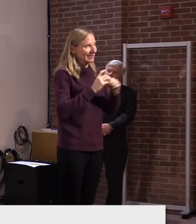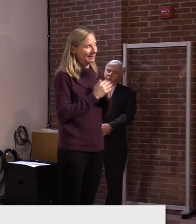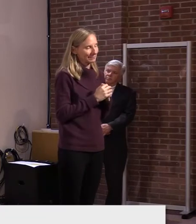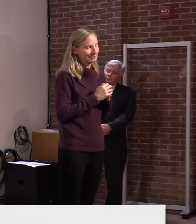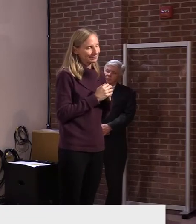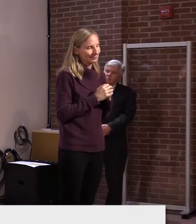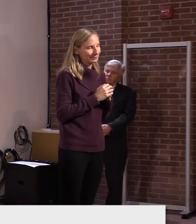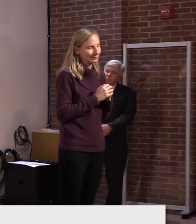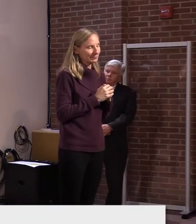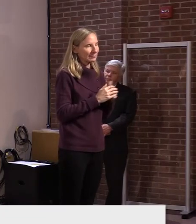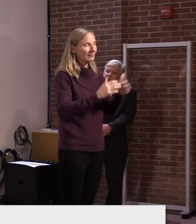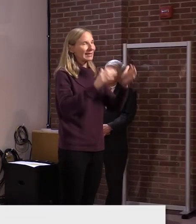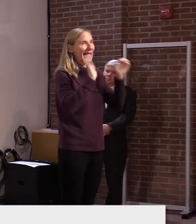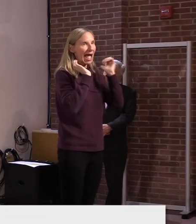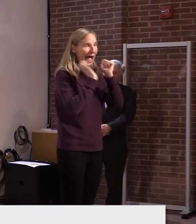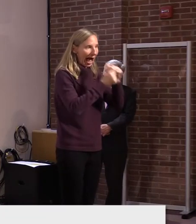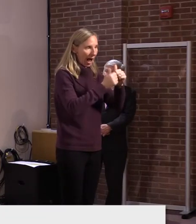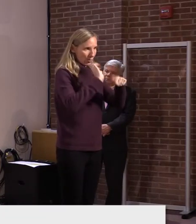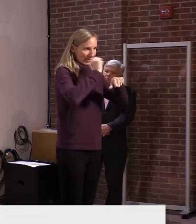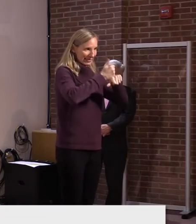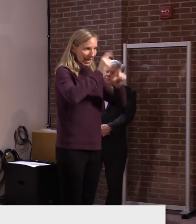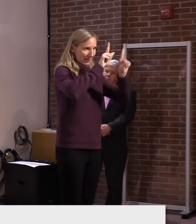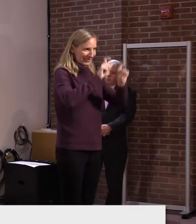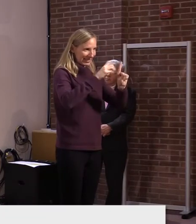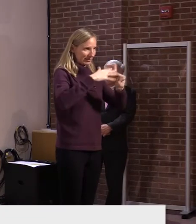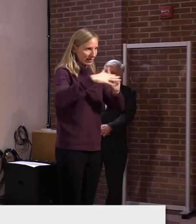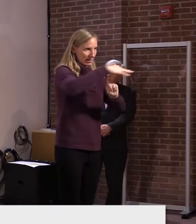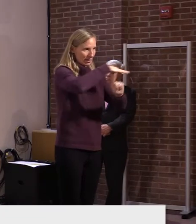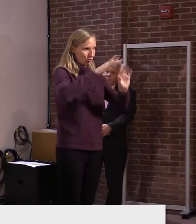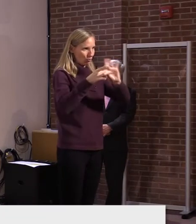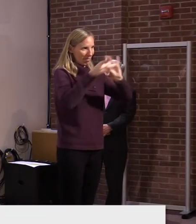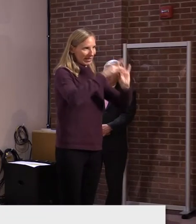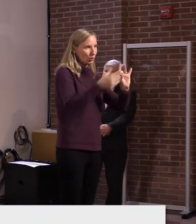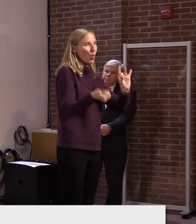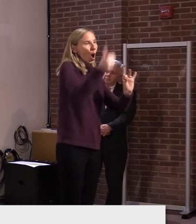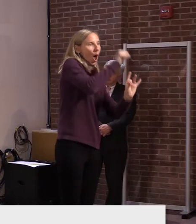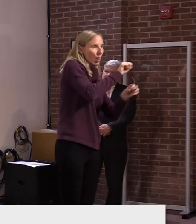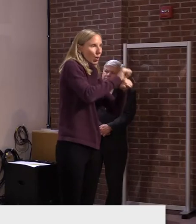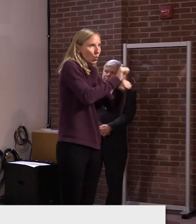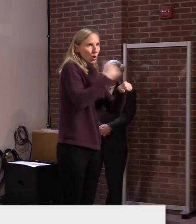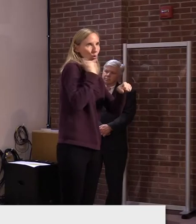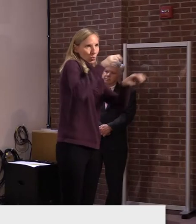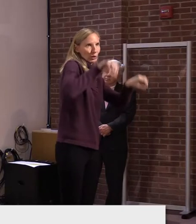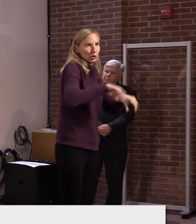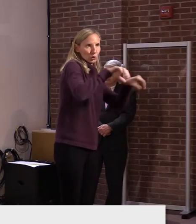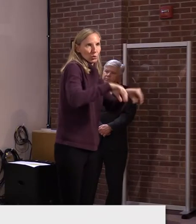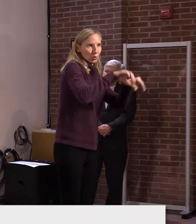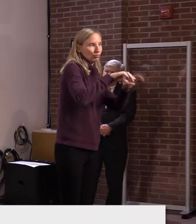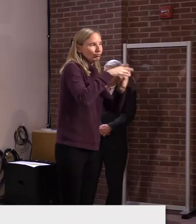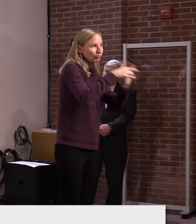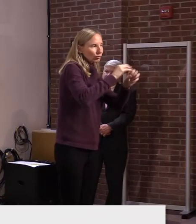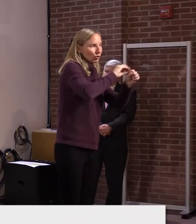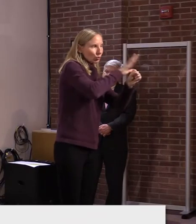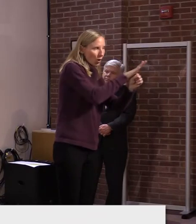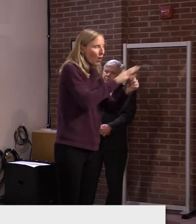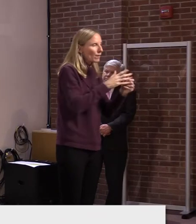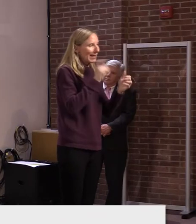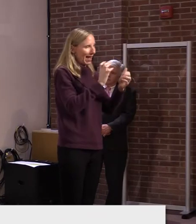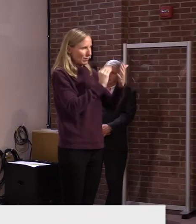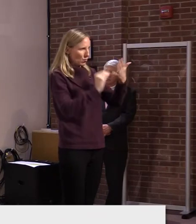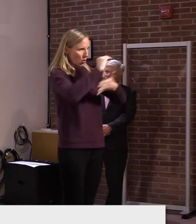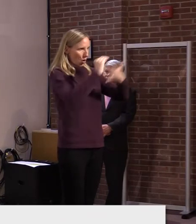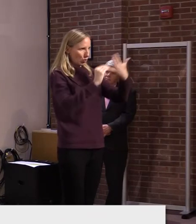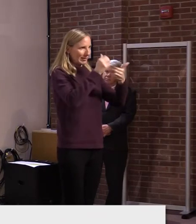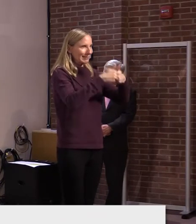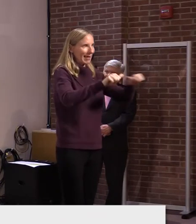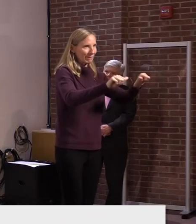how to situate the testing in the context of the other work we're doing. So I think, you know, it's a question of prioritizing our efforts. And again, my